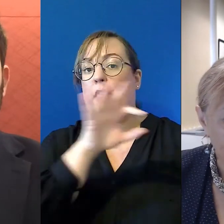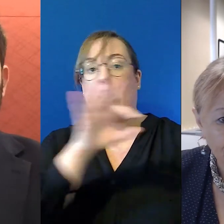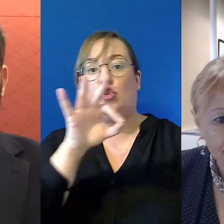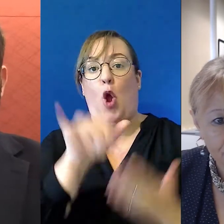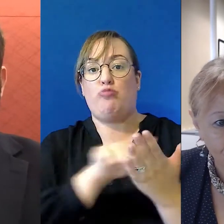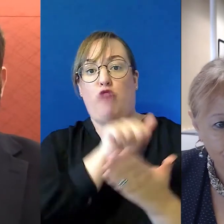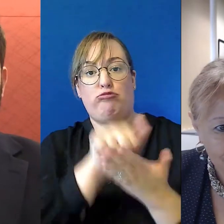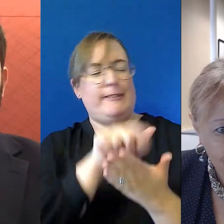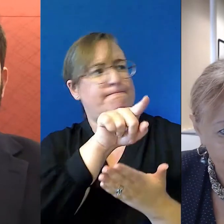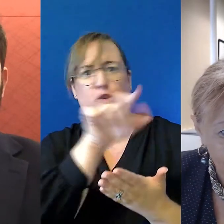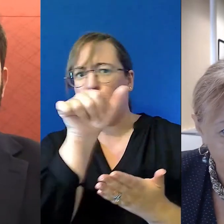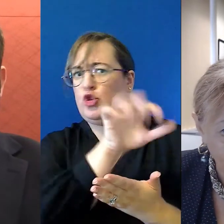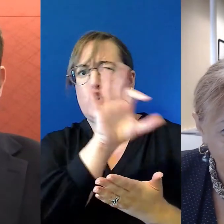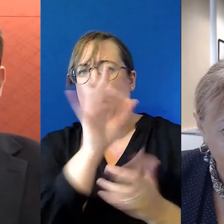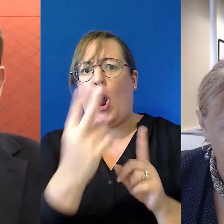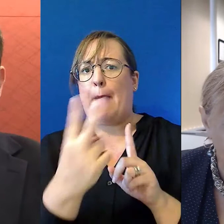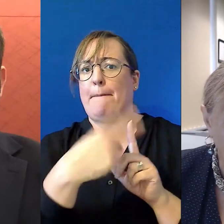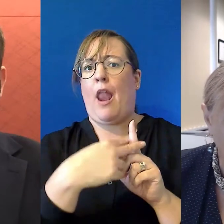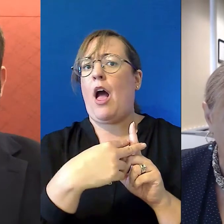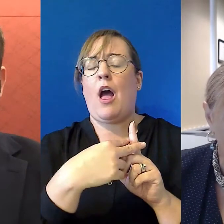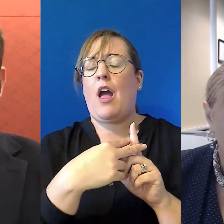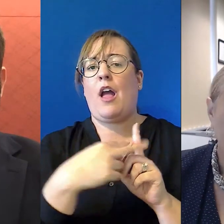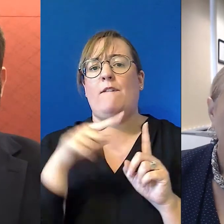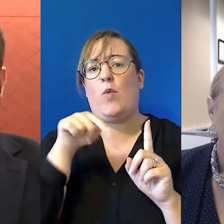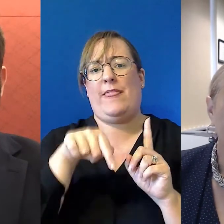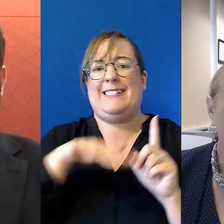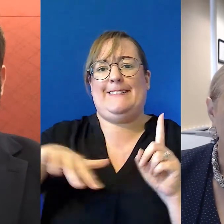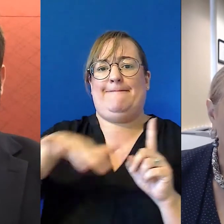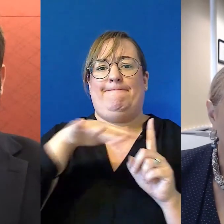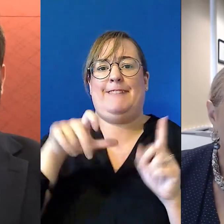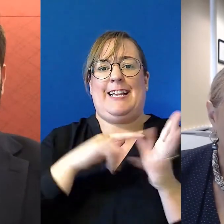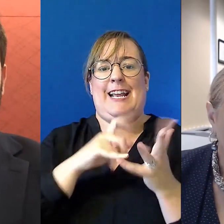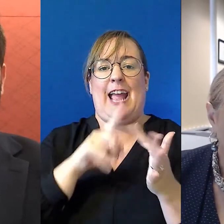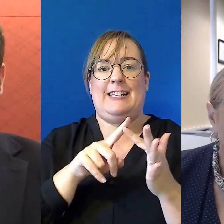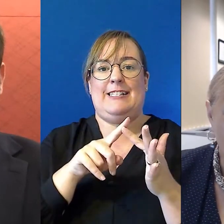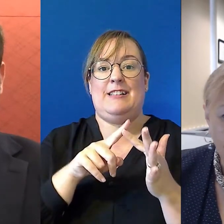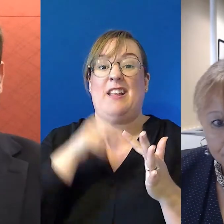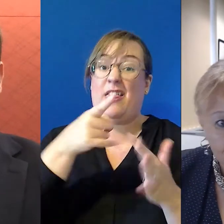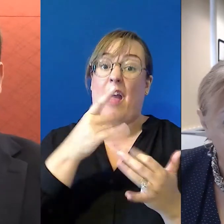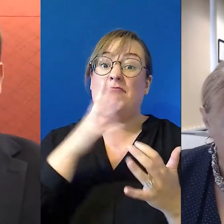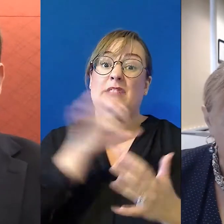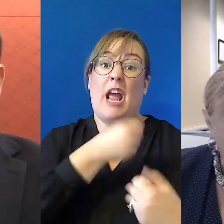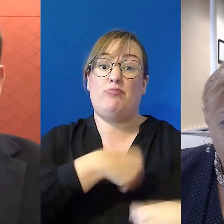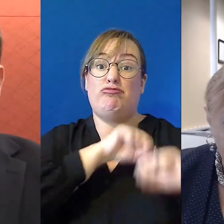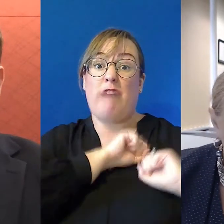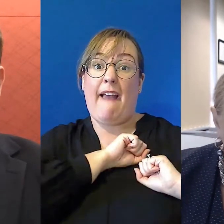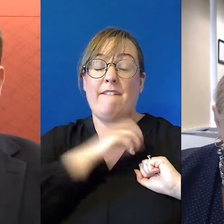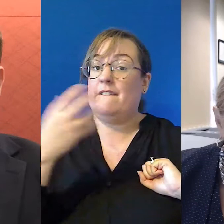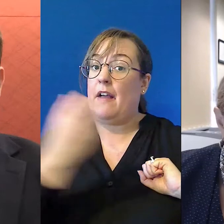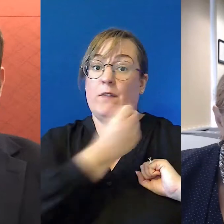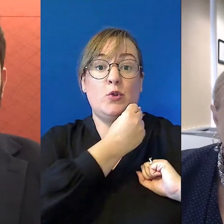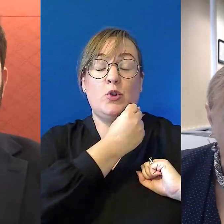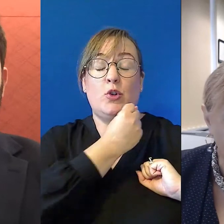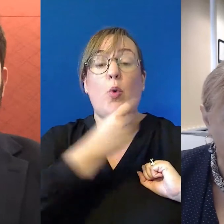to be applied in the circumstances of any particular case. That takes courage because often